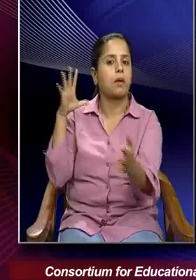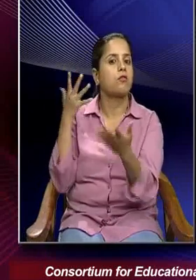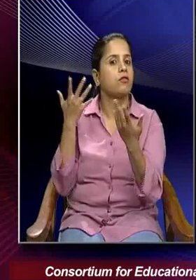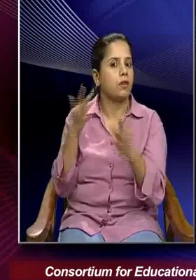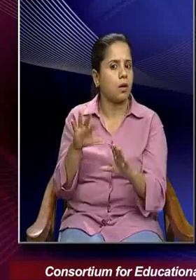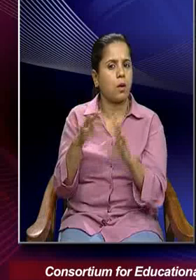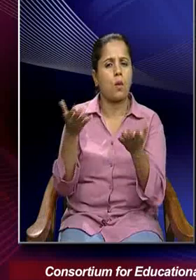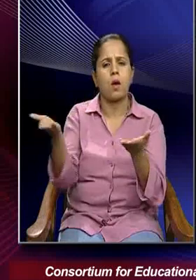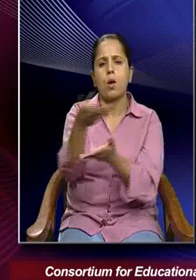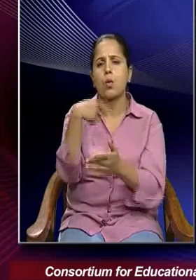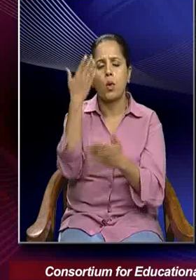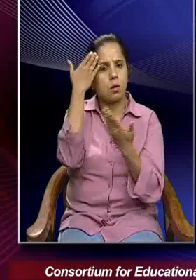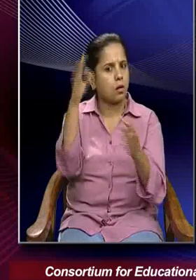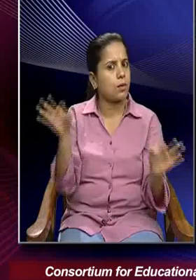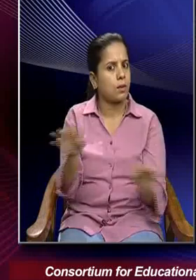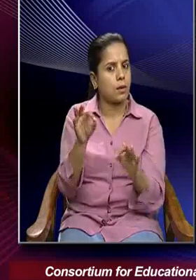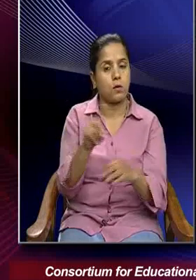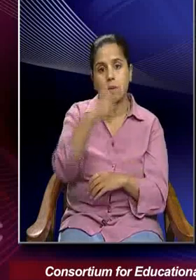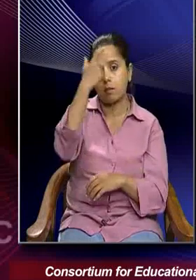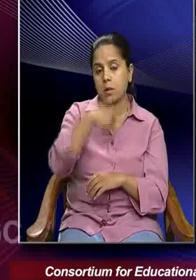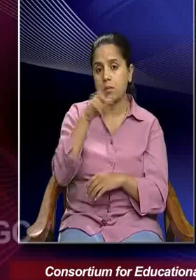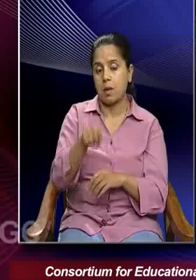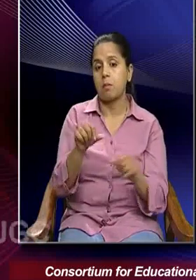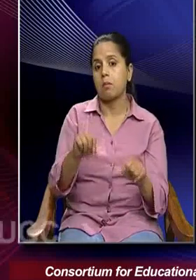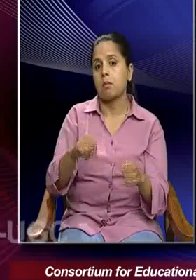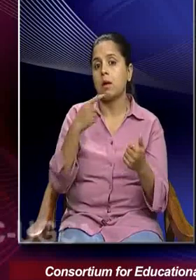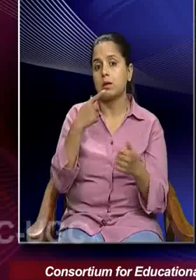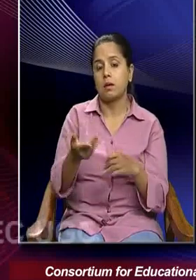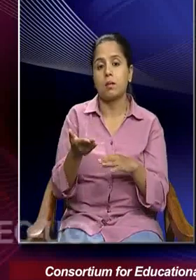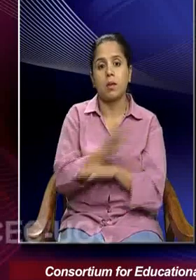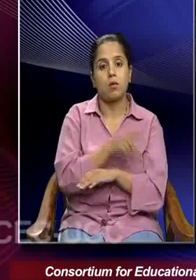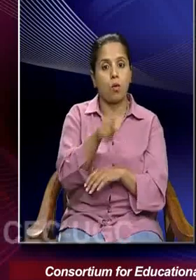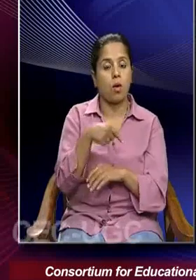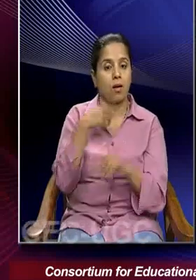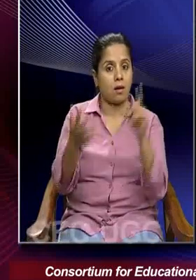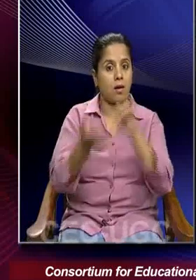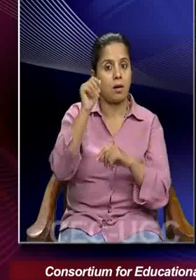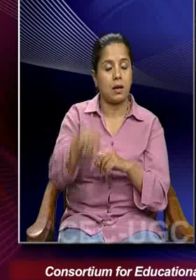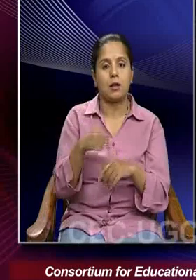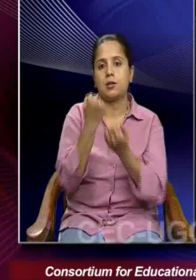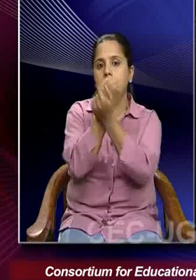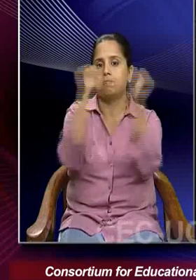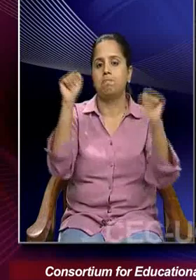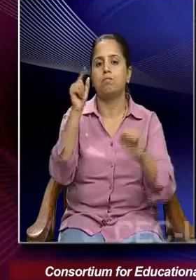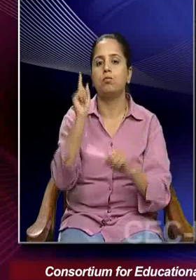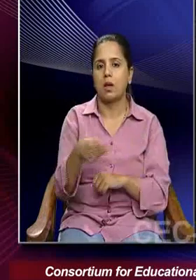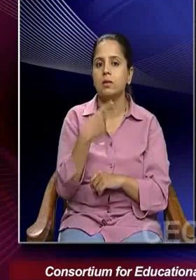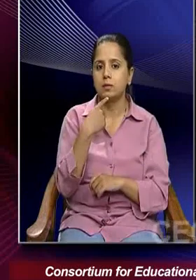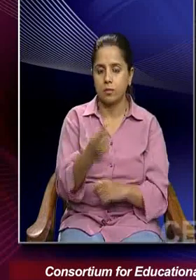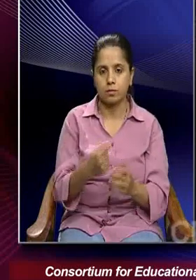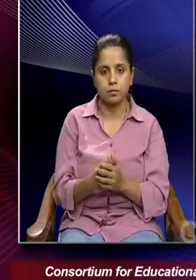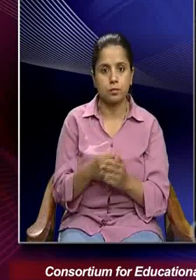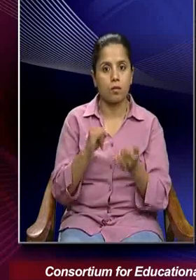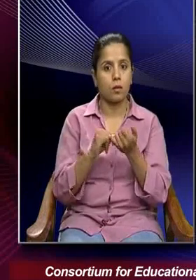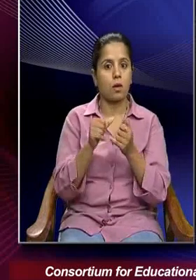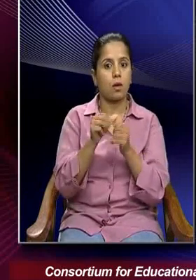and through which one has to pass before obtaining liberation. Samadhi